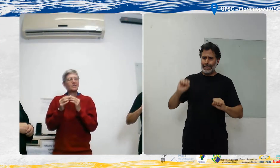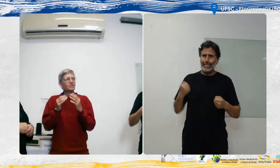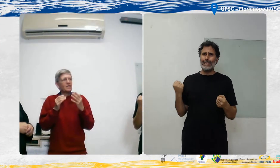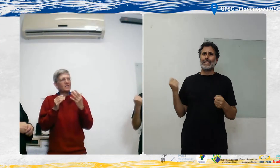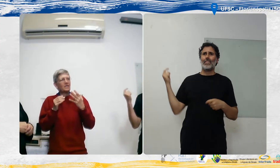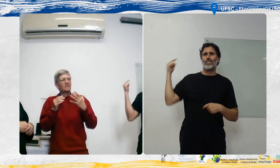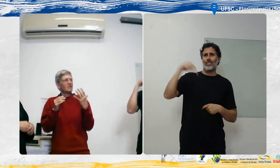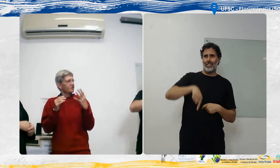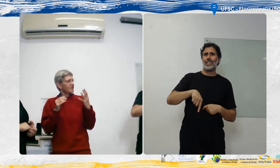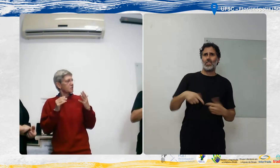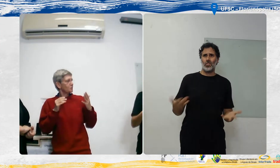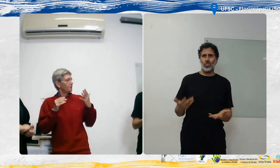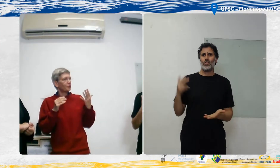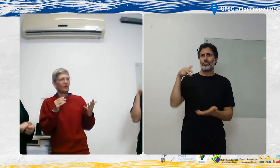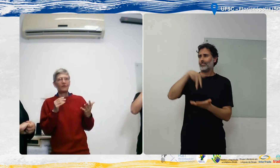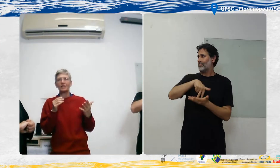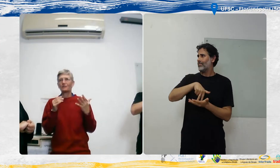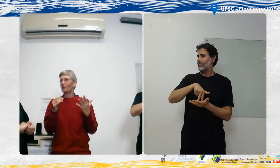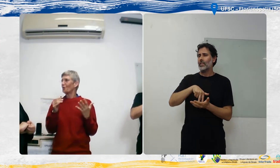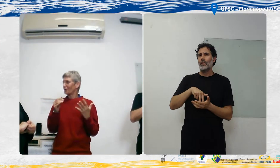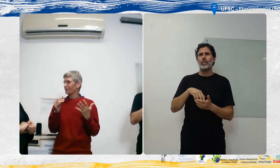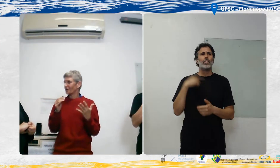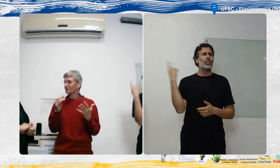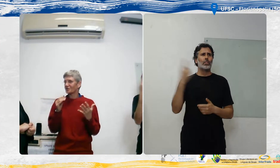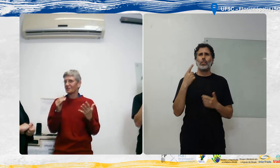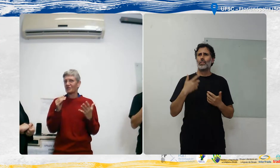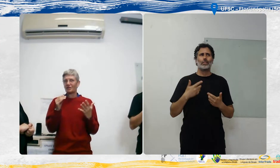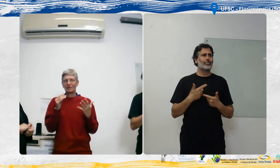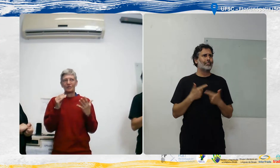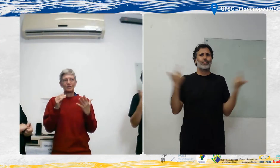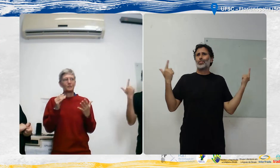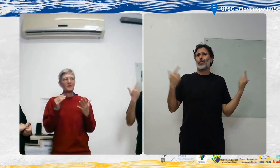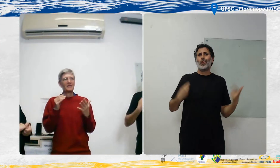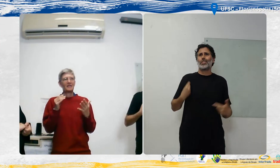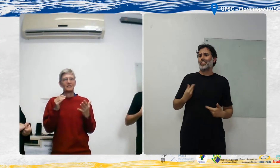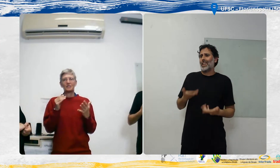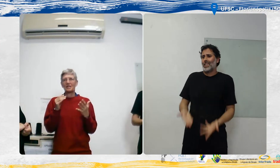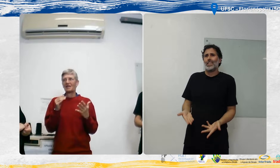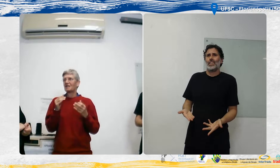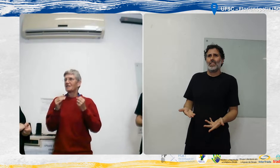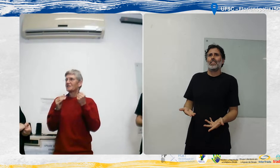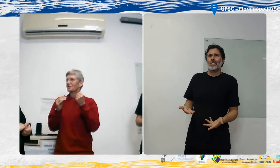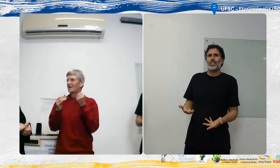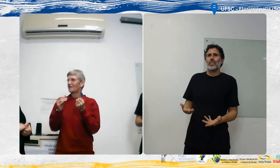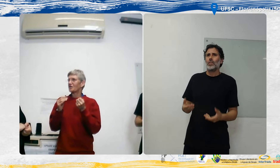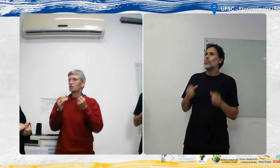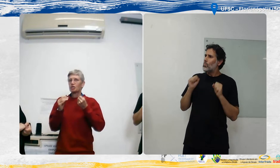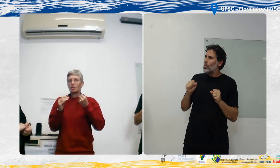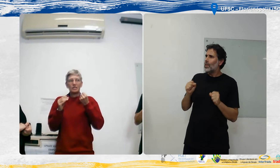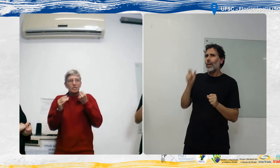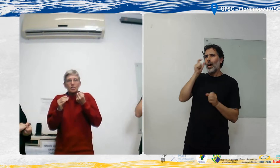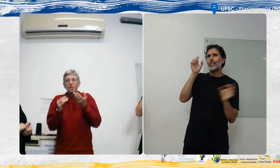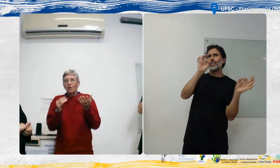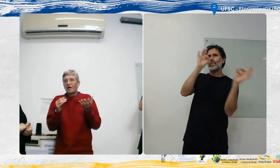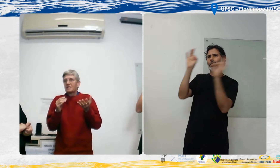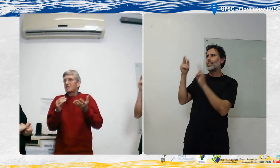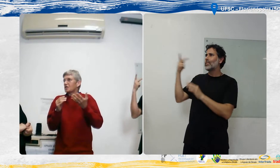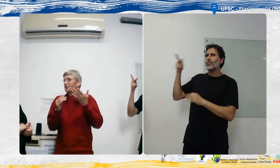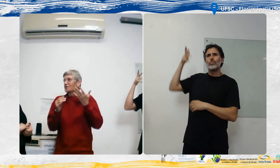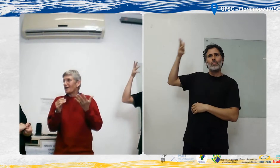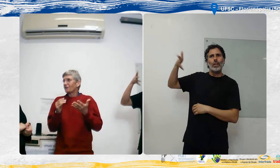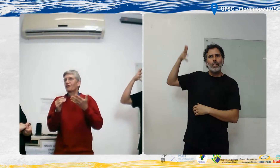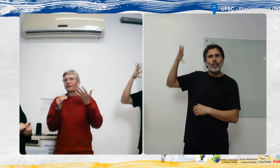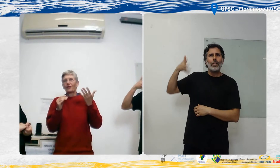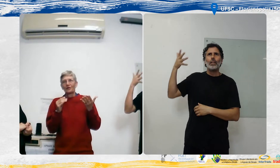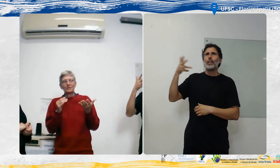I think it's been a privilege for all of us to be here today, to get this new idea,